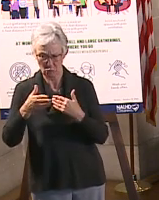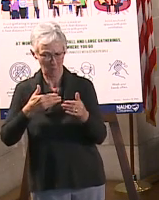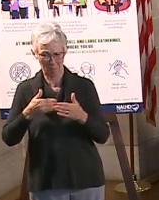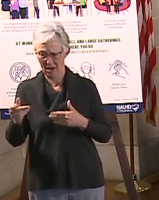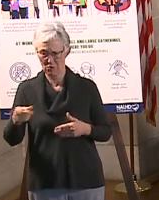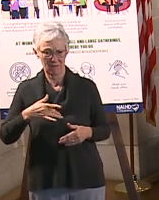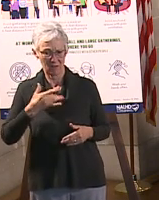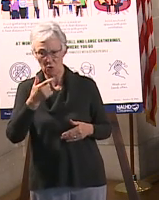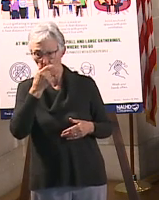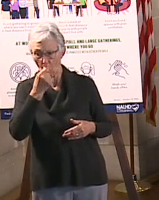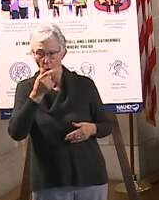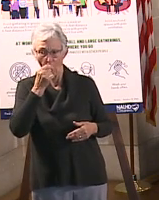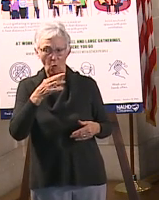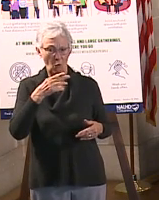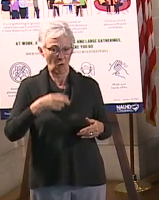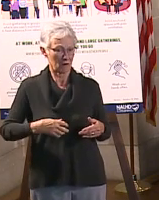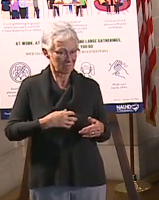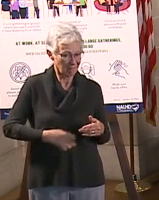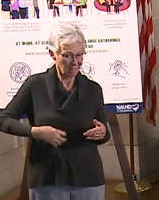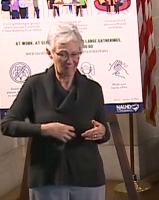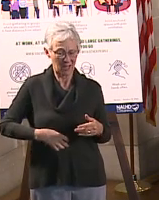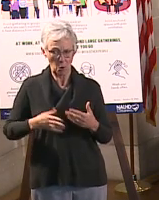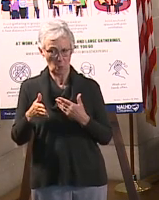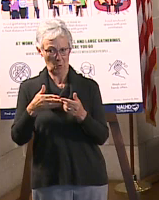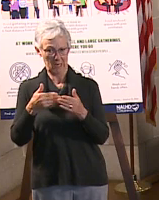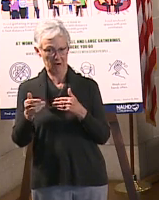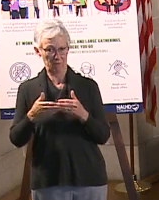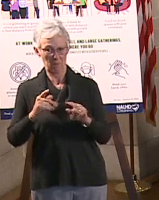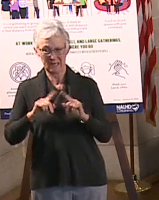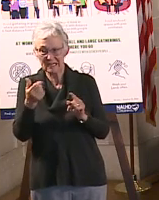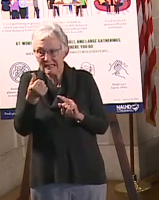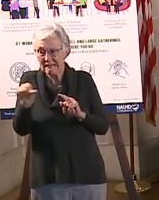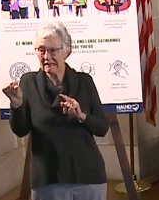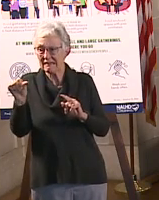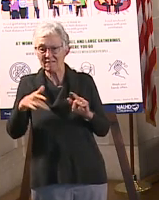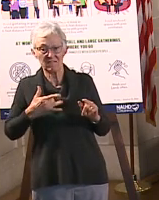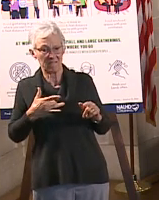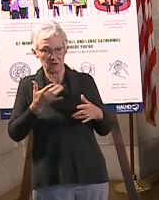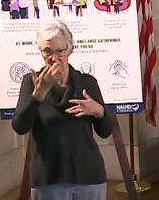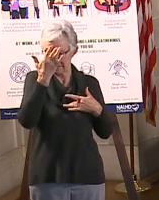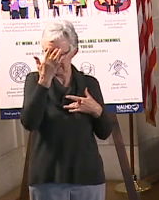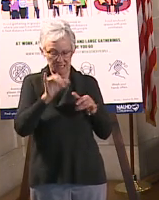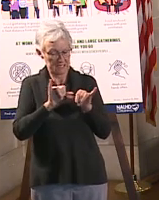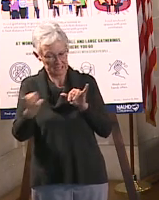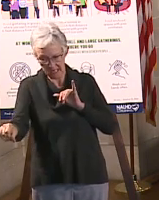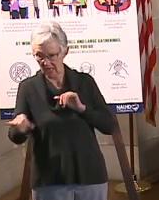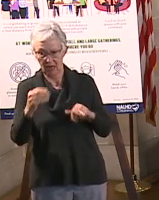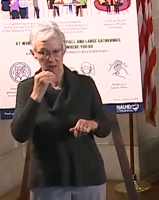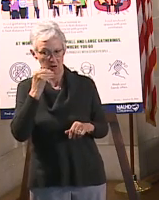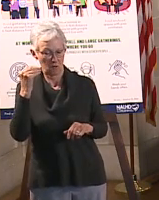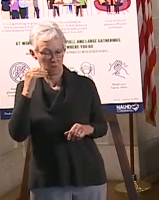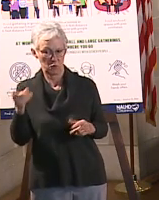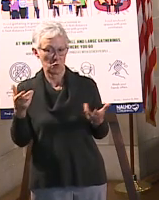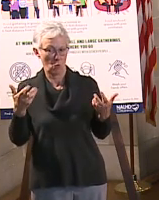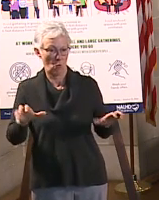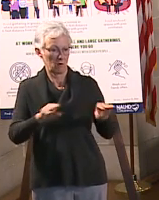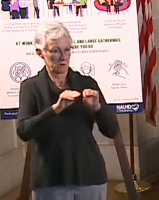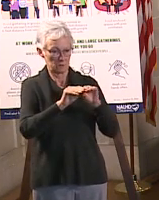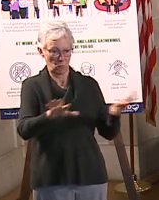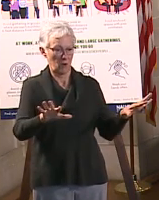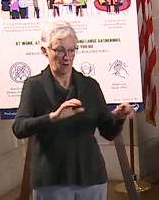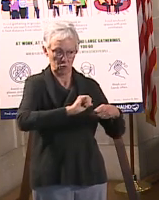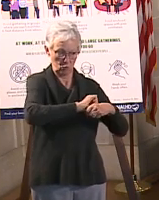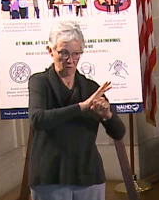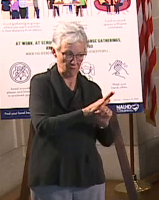always go and get tested to see if it's coronavirus, but if you're showing any symptoms, please stay home. We don't want to spread coronavirus or anything else at this time,